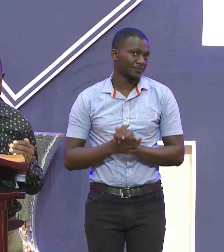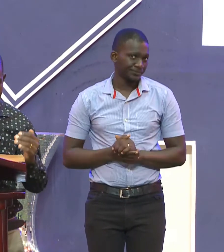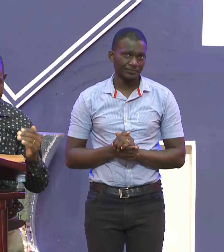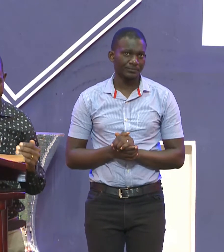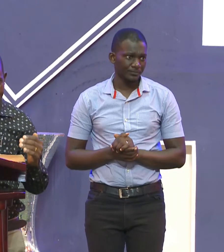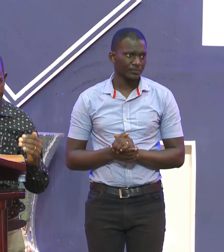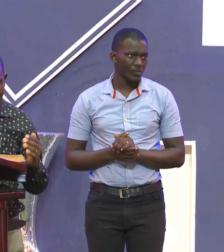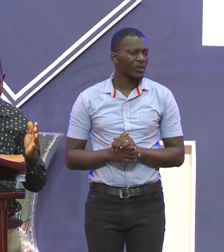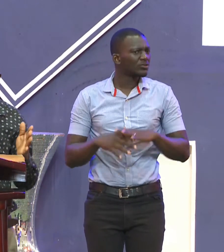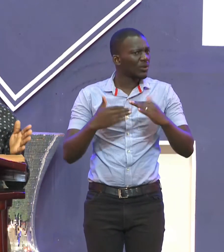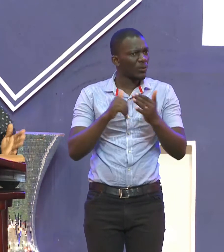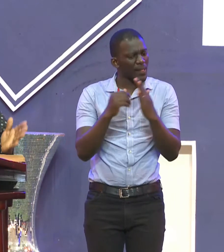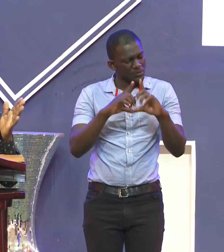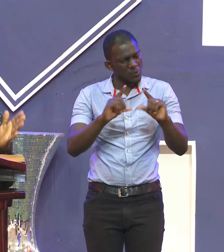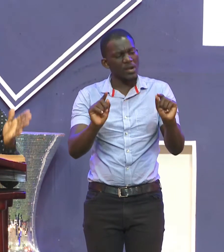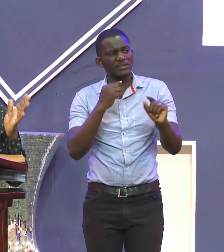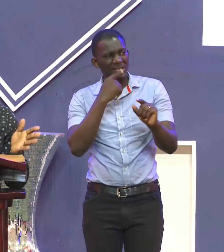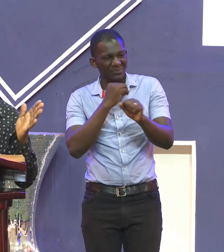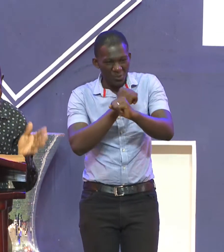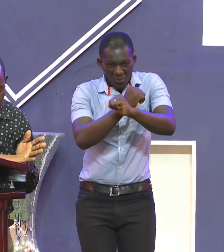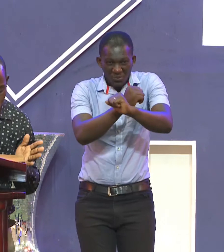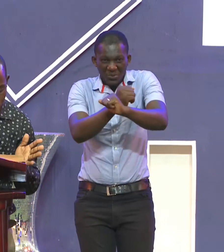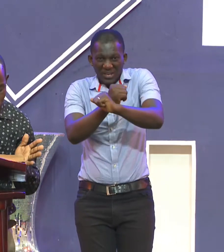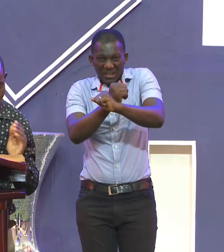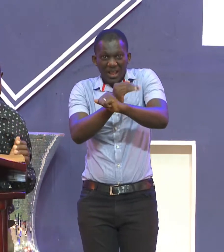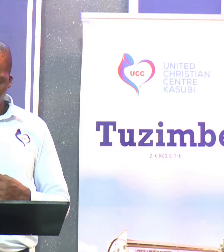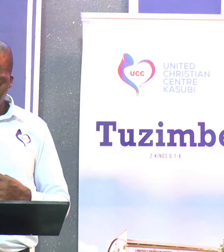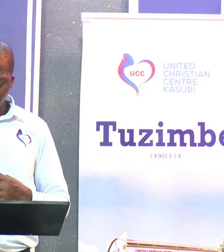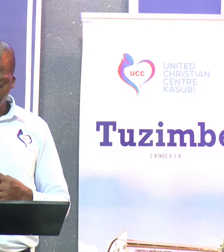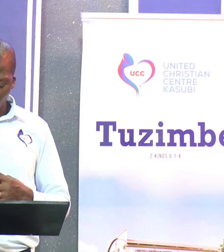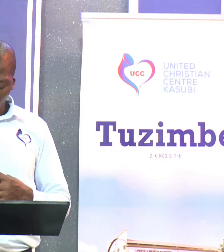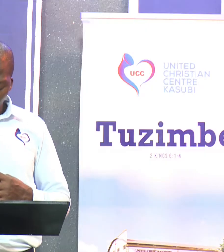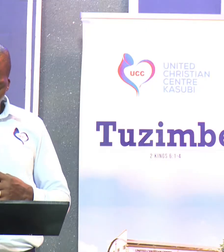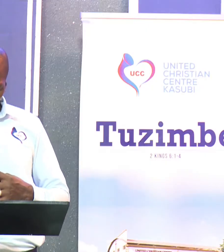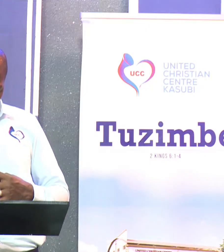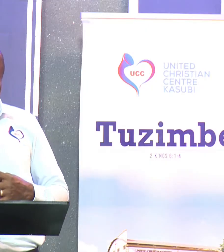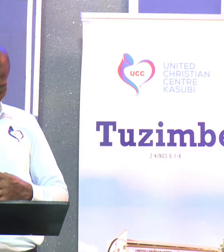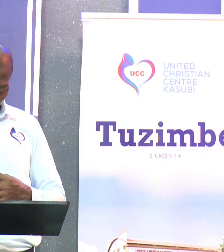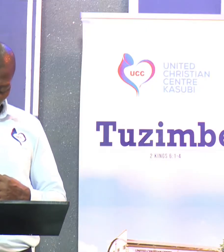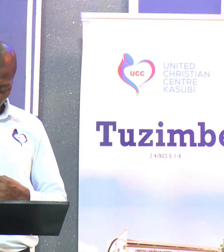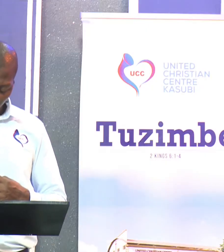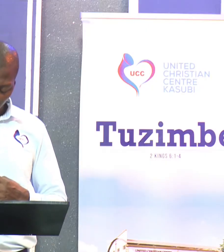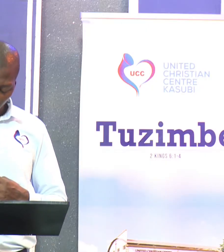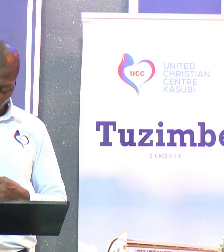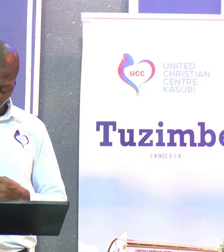attention. Now, where he says that walk